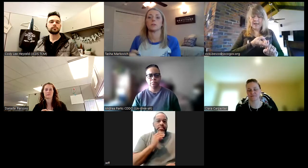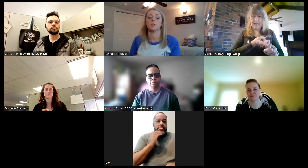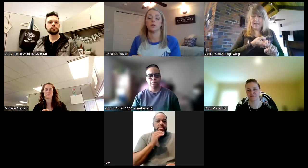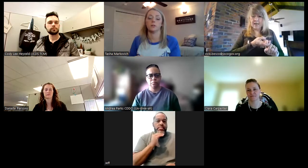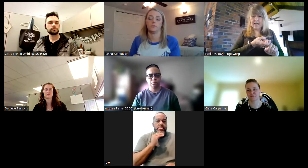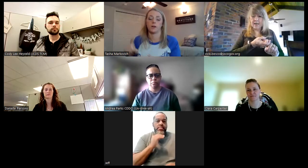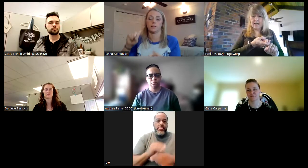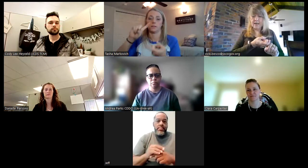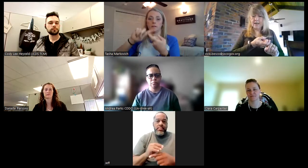Good friend.